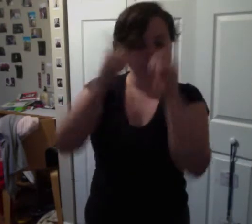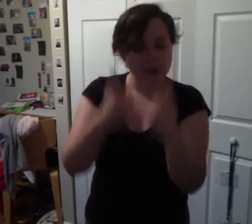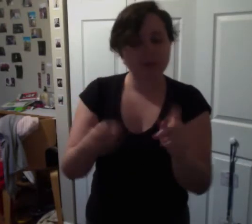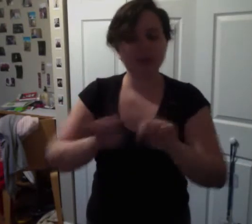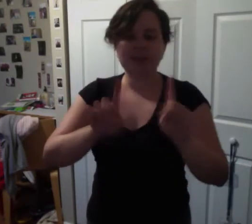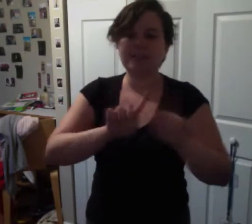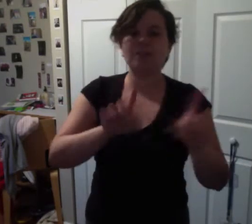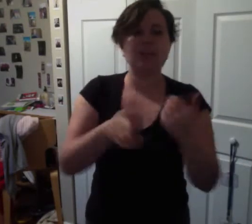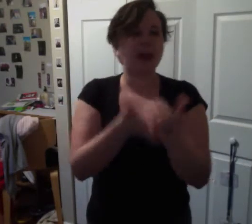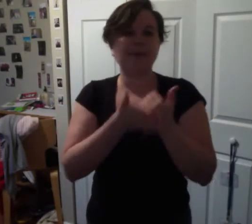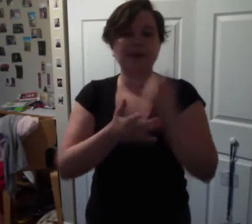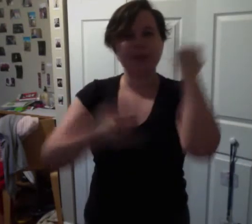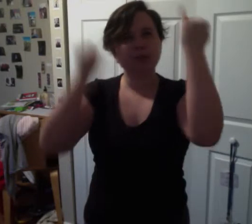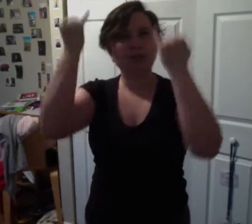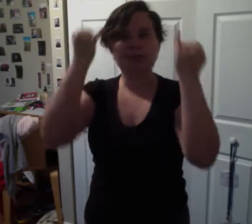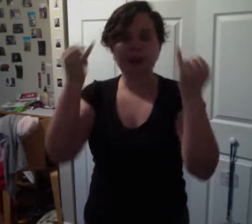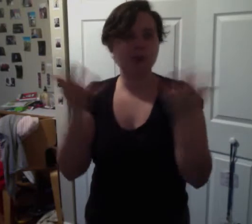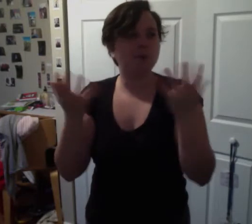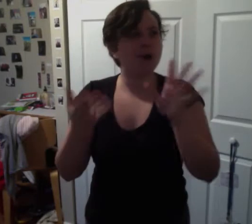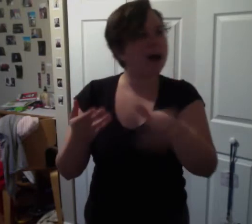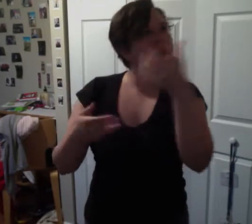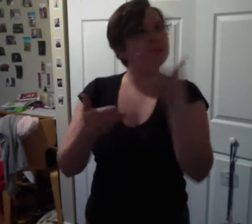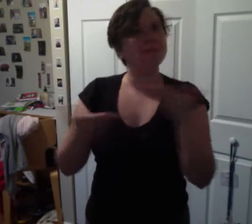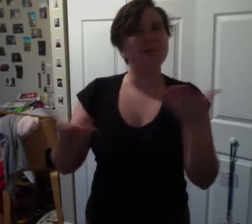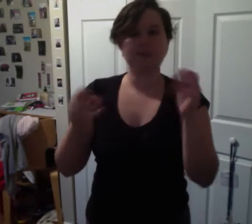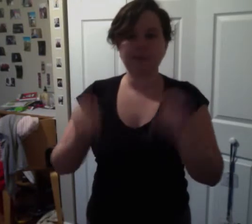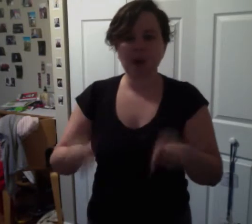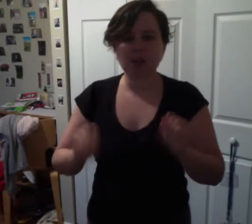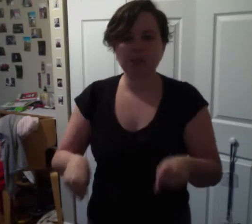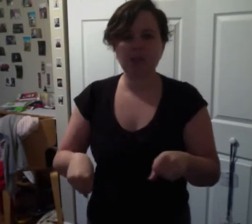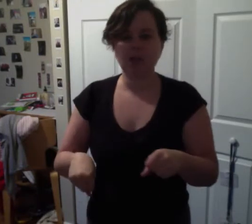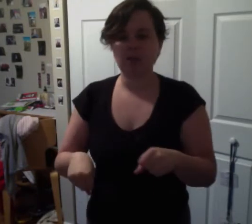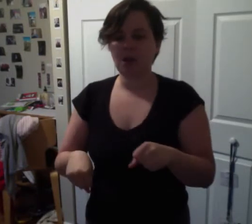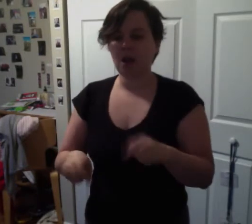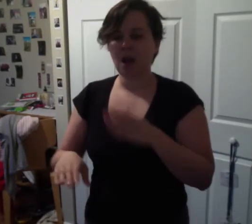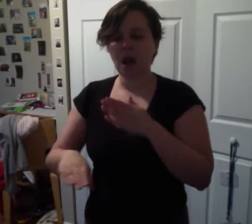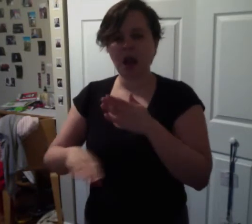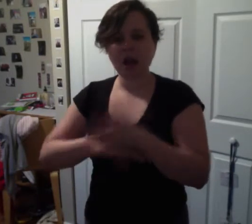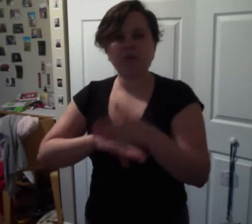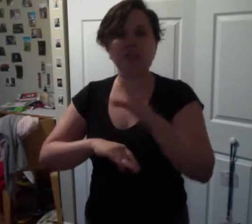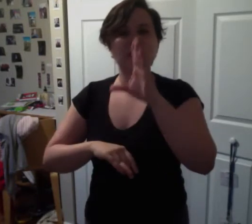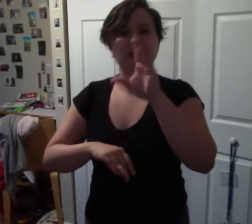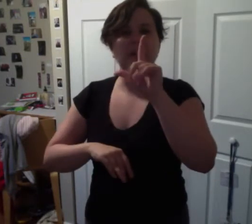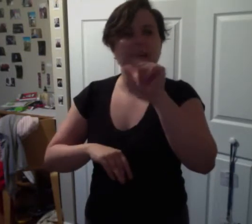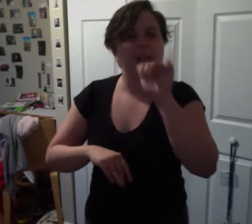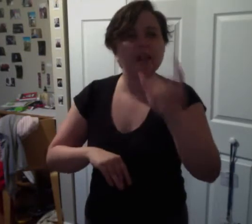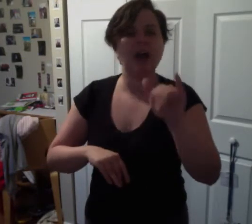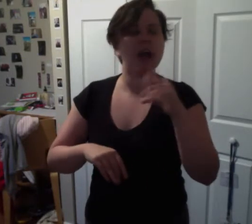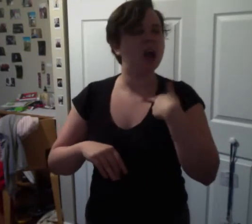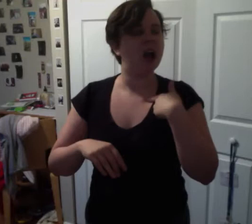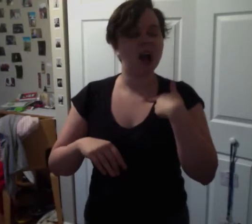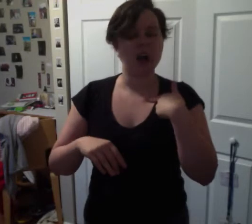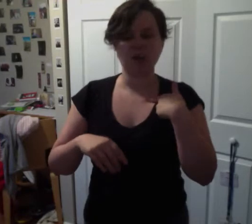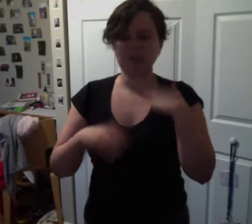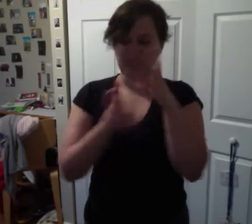After clay, I was then kind of turned on to lots of different kinds of materials, and my studio grew a lot because I thought, well, it's not really about